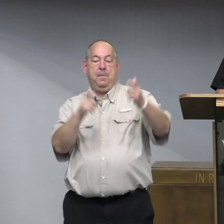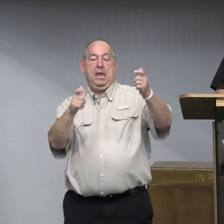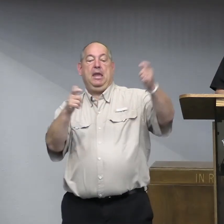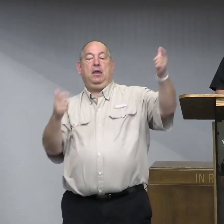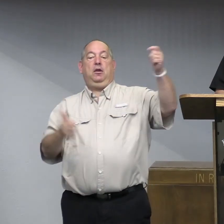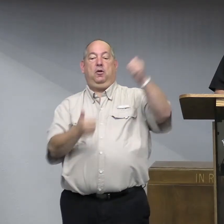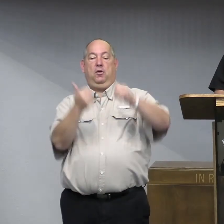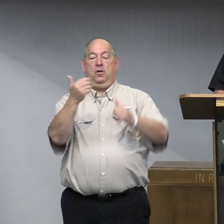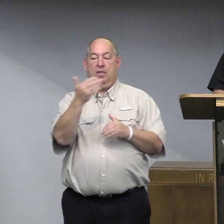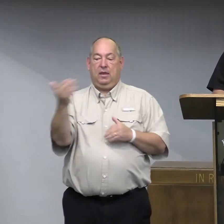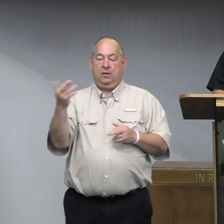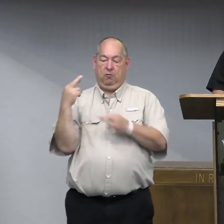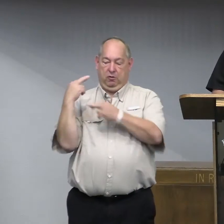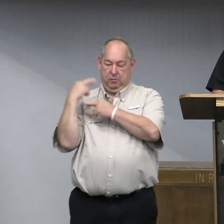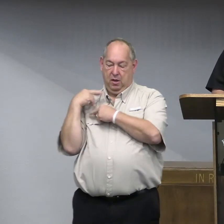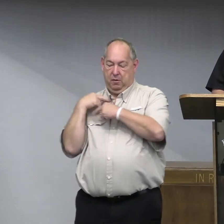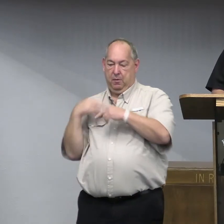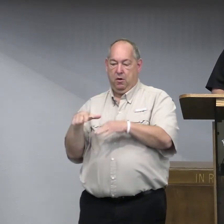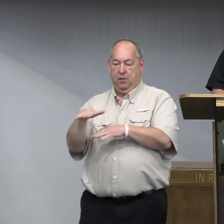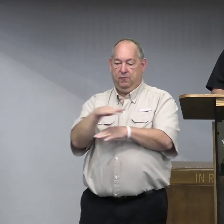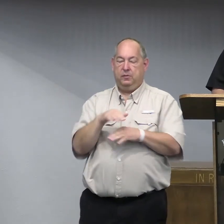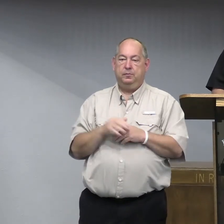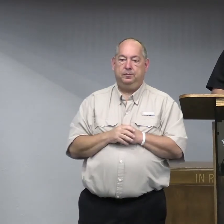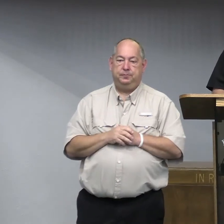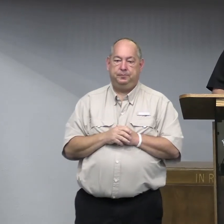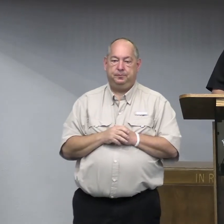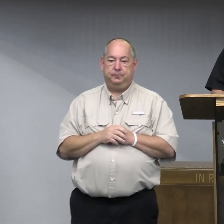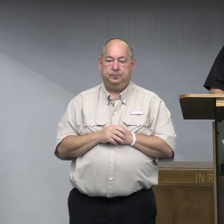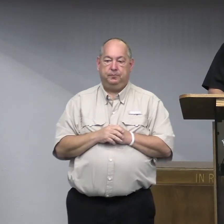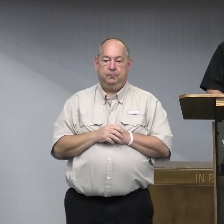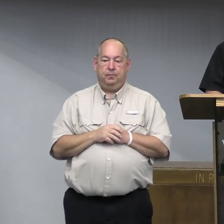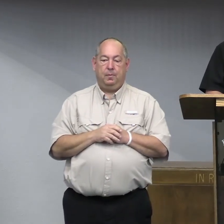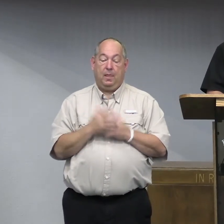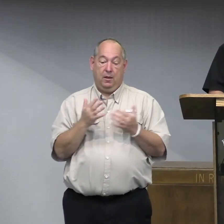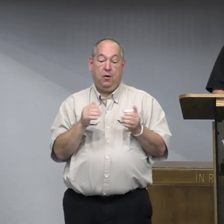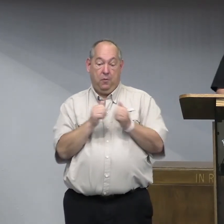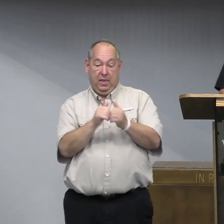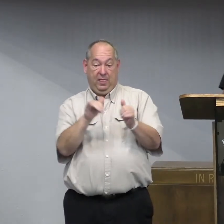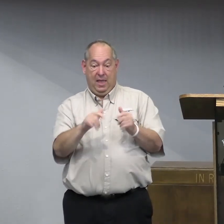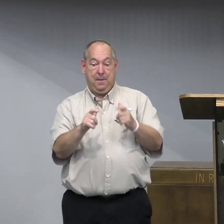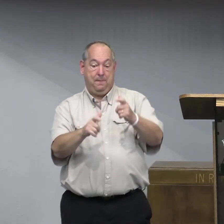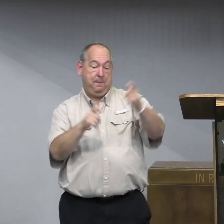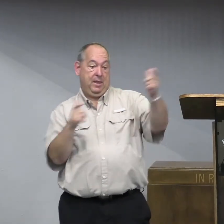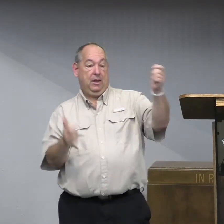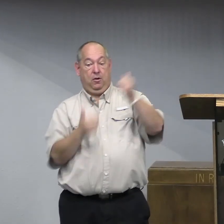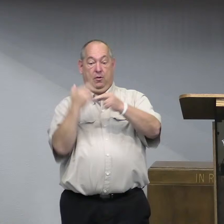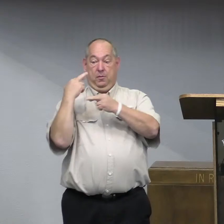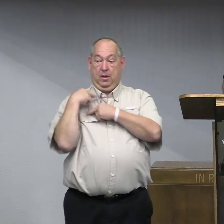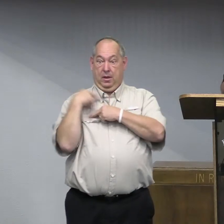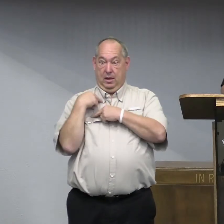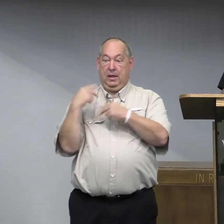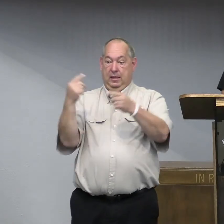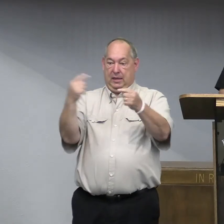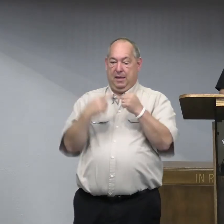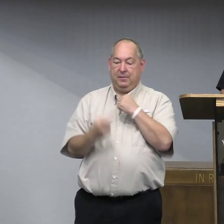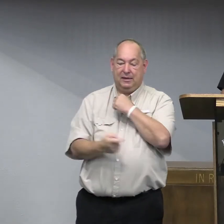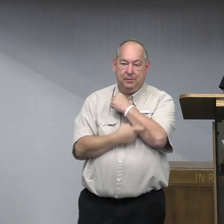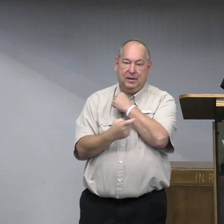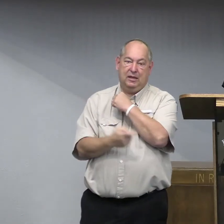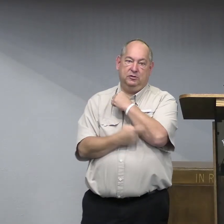to be responsible over. Well, with that bigger responsibility came